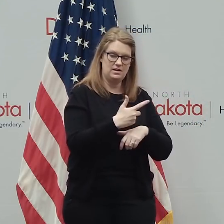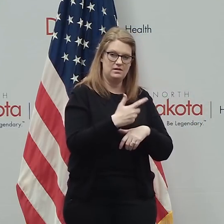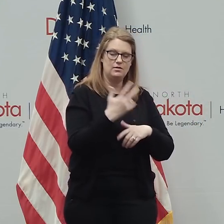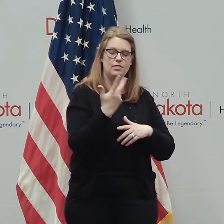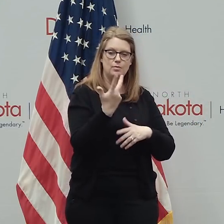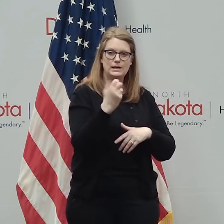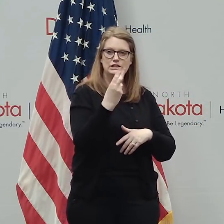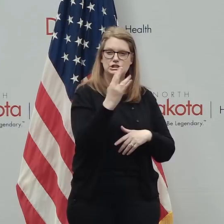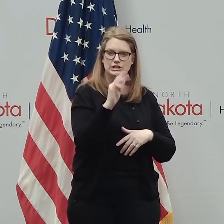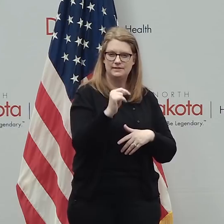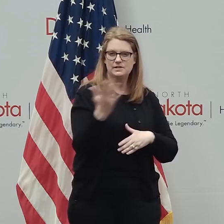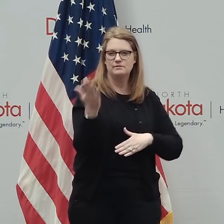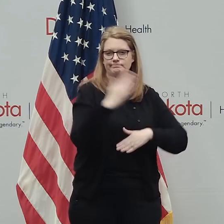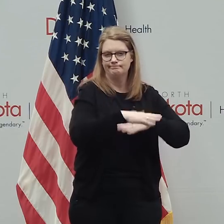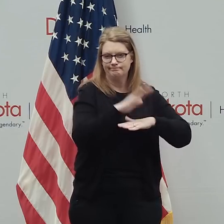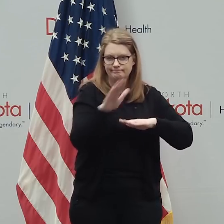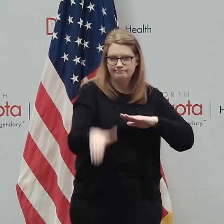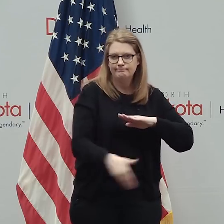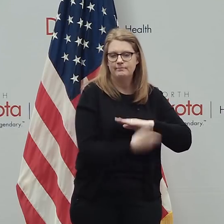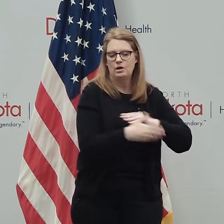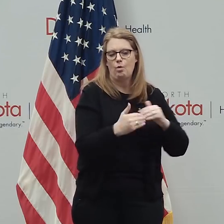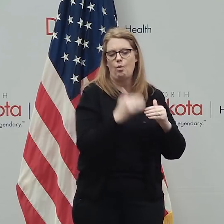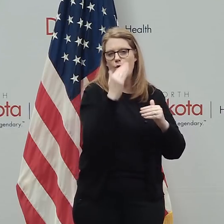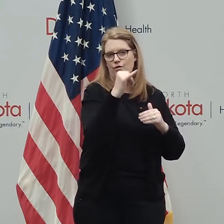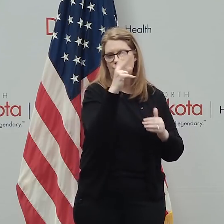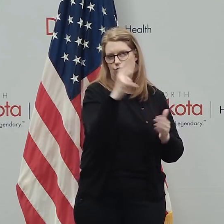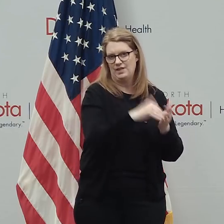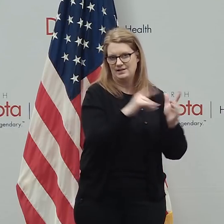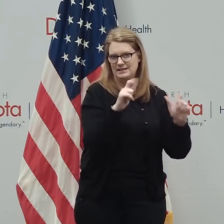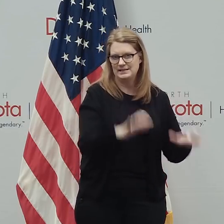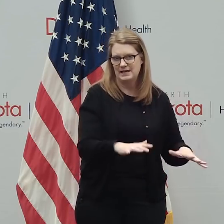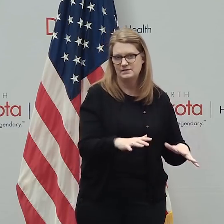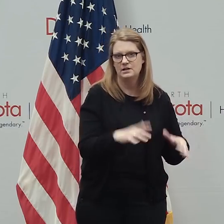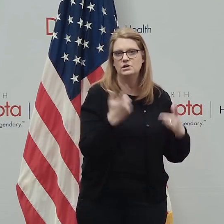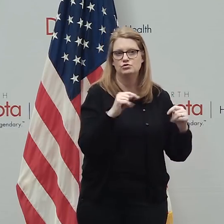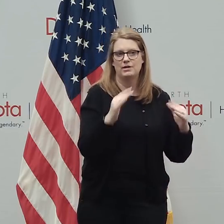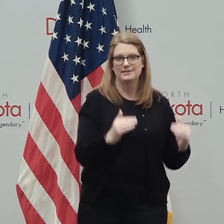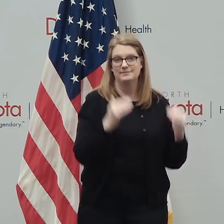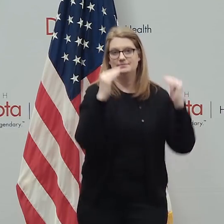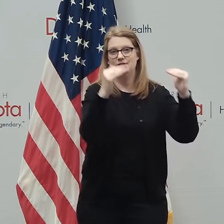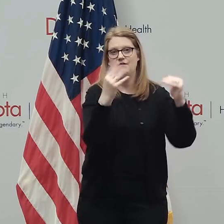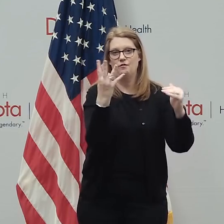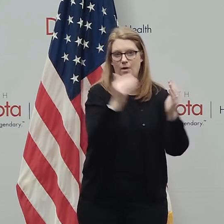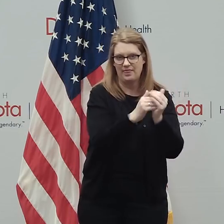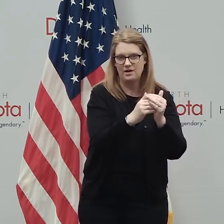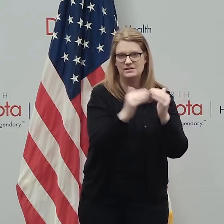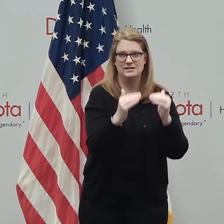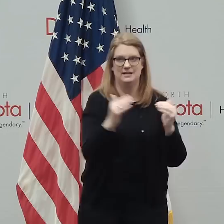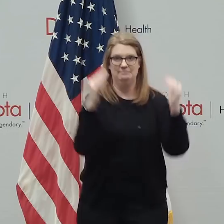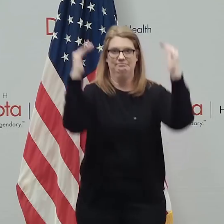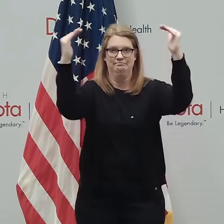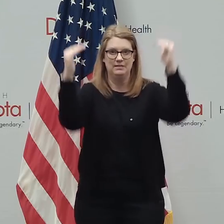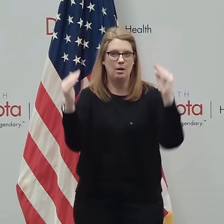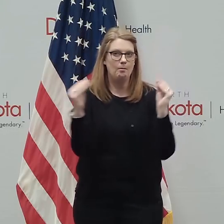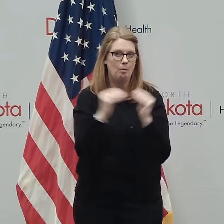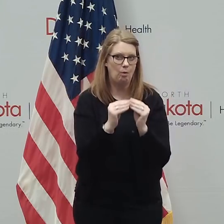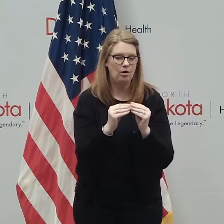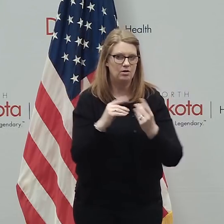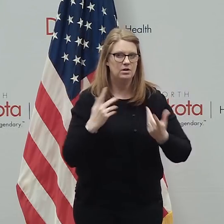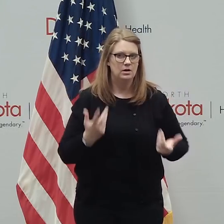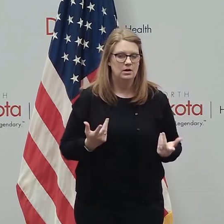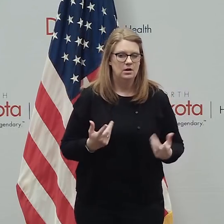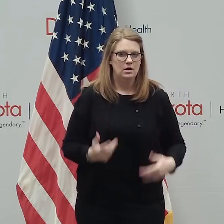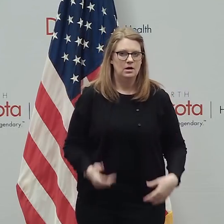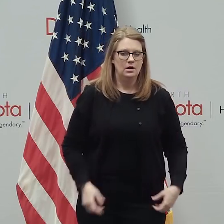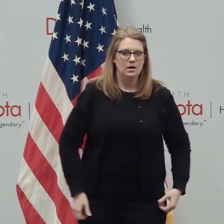week, and have built capacity to do over 2,000 tests a day and trying to grow that to 4,000 and then trying to grow it beyond that. And so again,